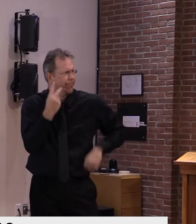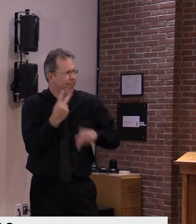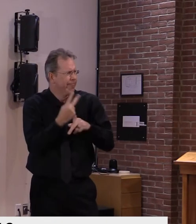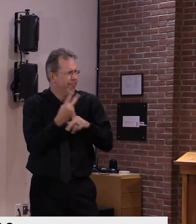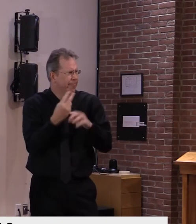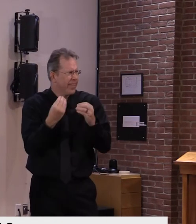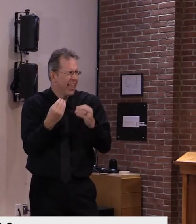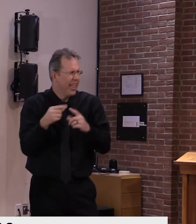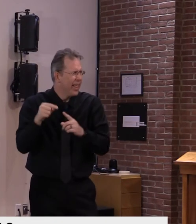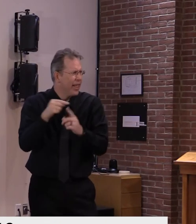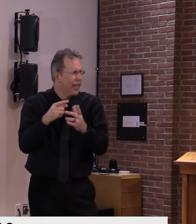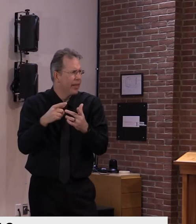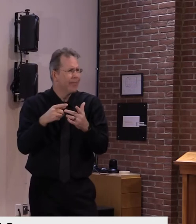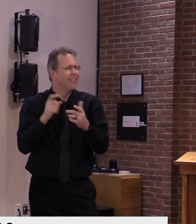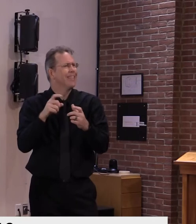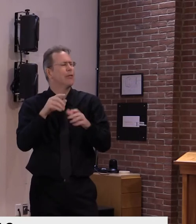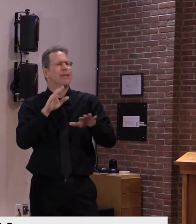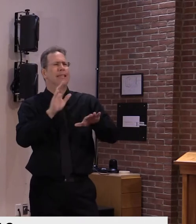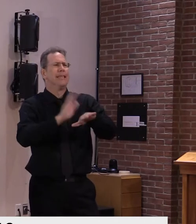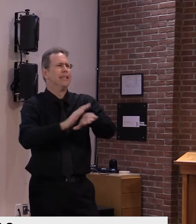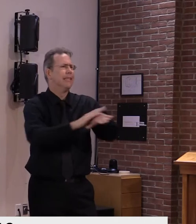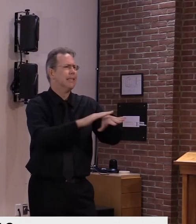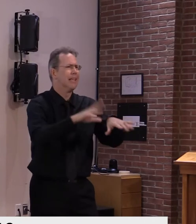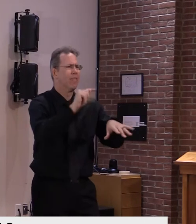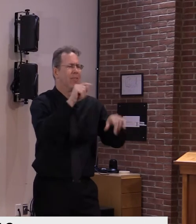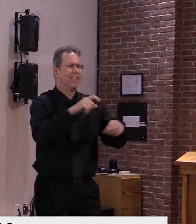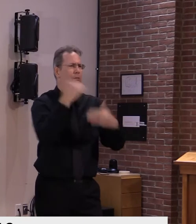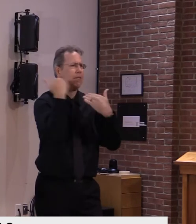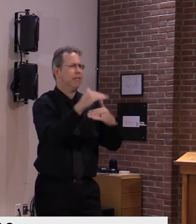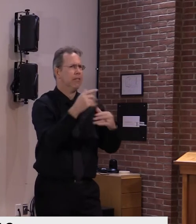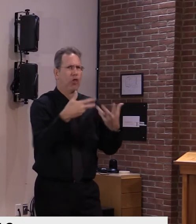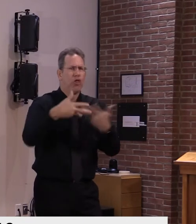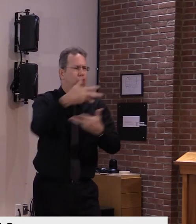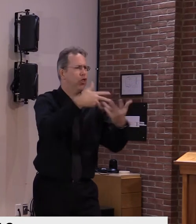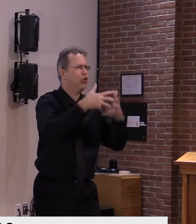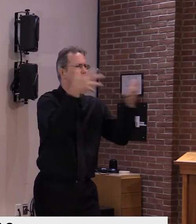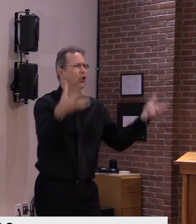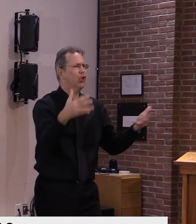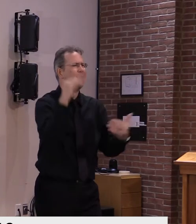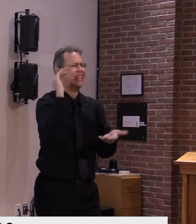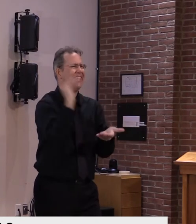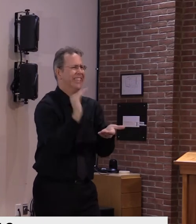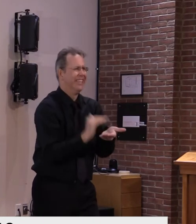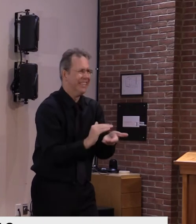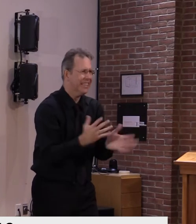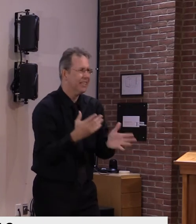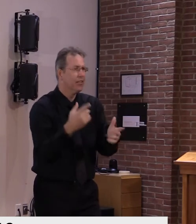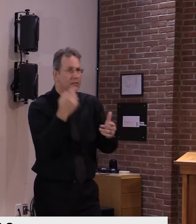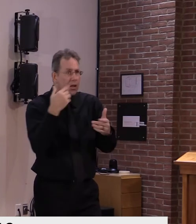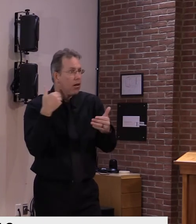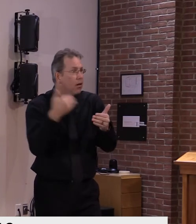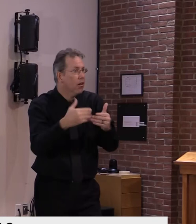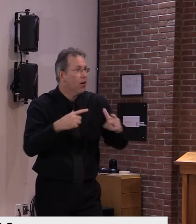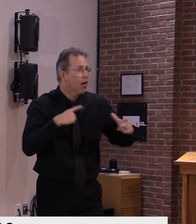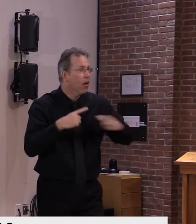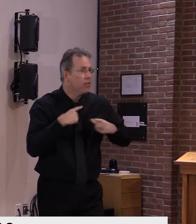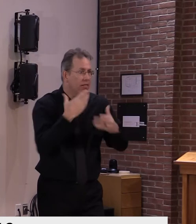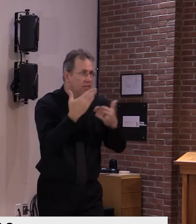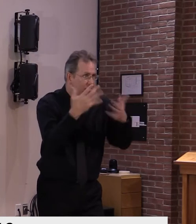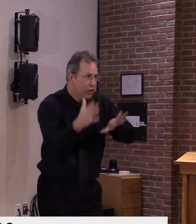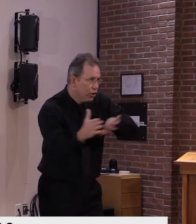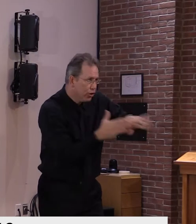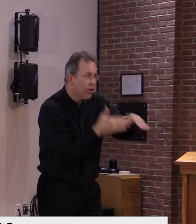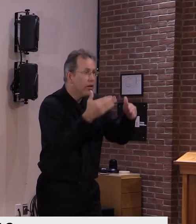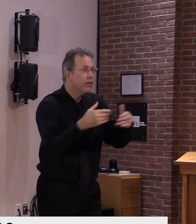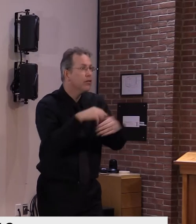gatherings, especially with Thanksgiving coming up, especially with what we saw happen in Canada, the incredible rise